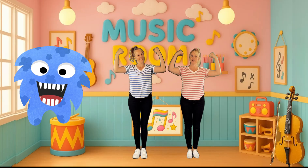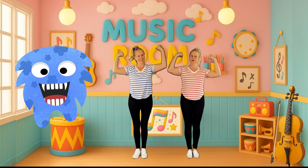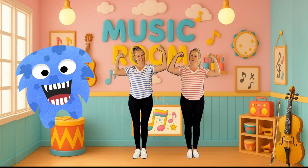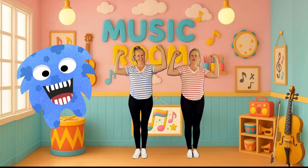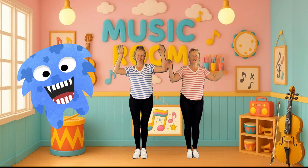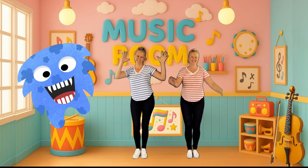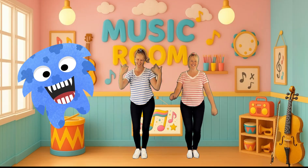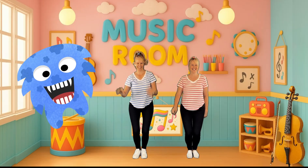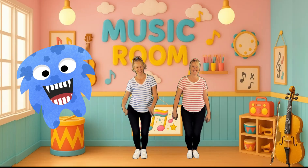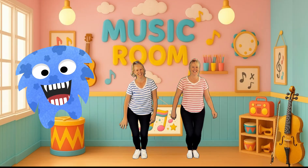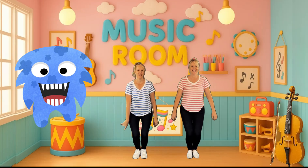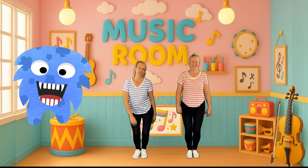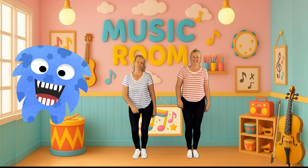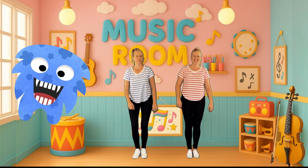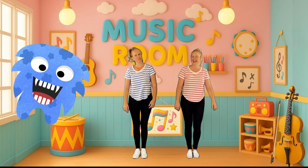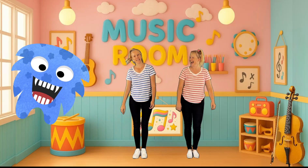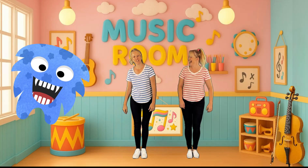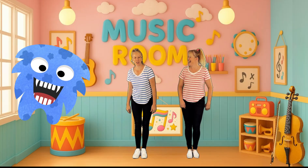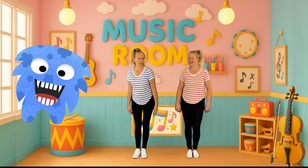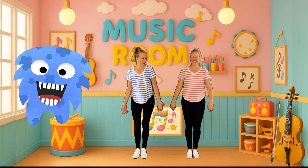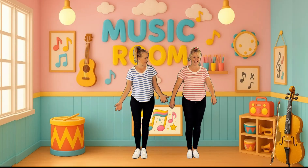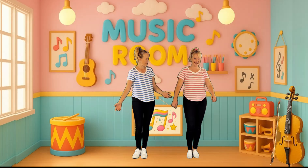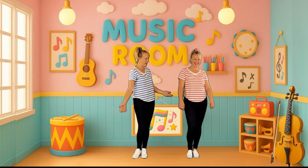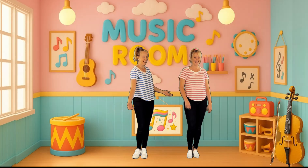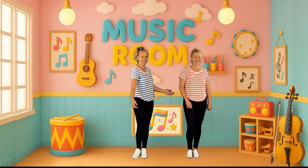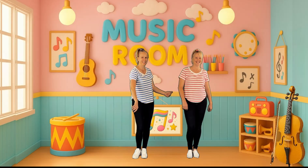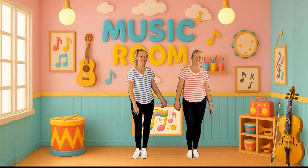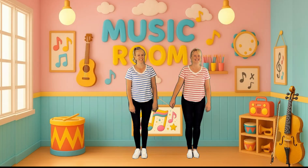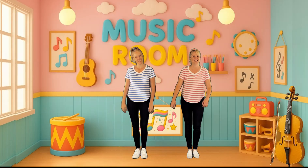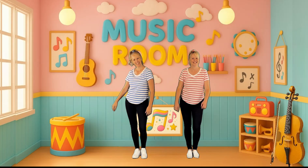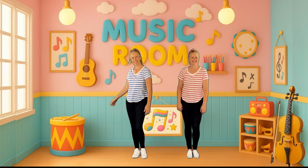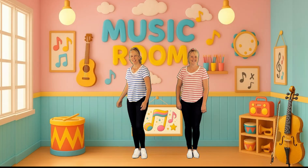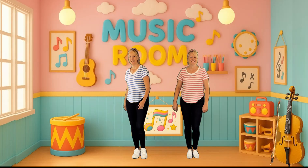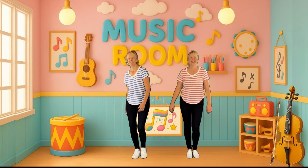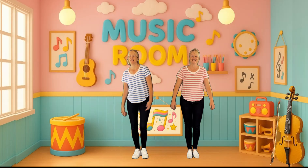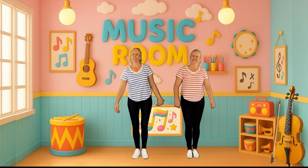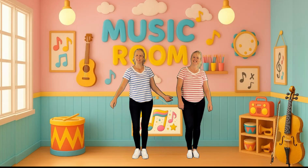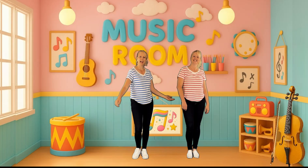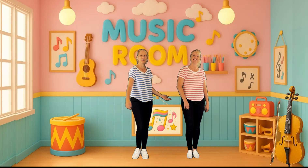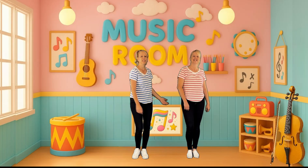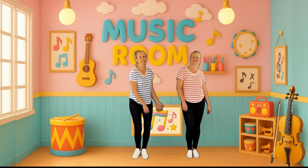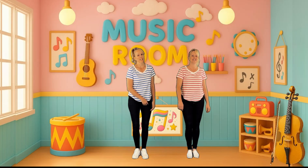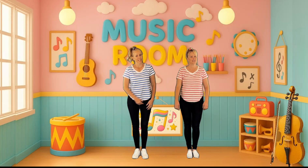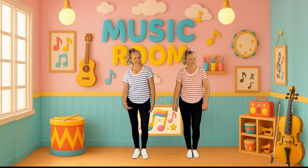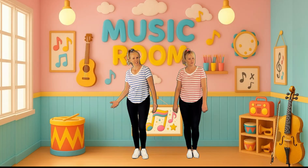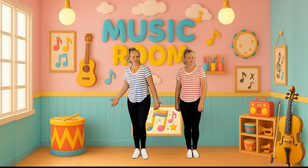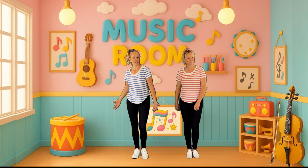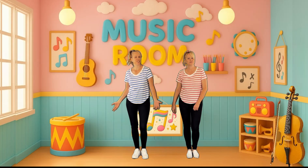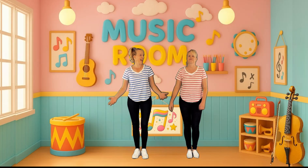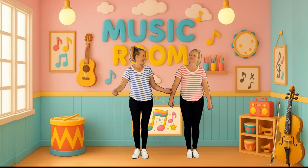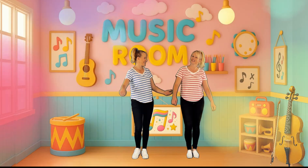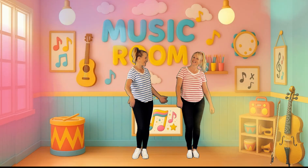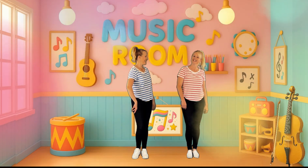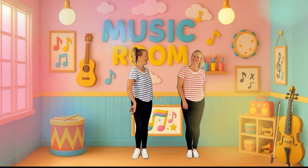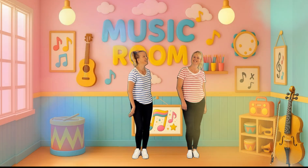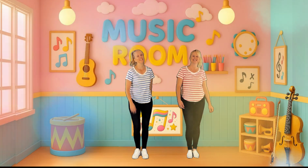2. Great job, everyone. Now, let's just dance.